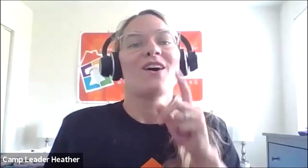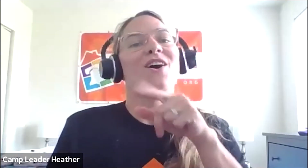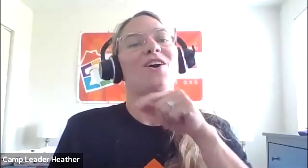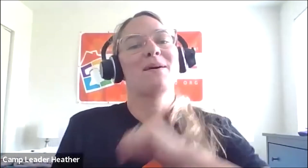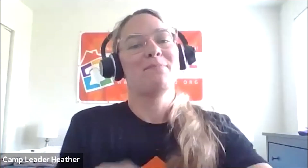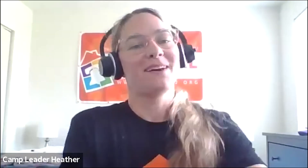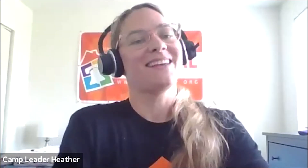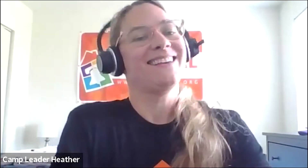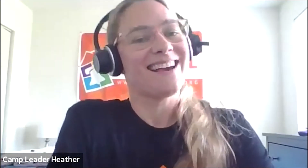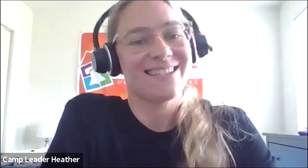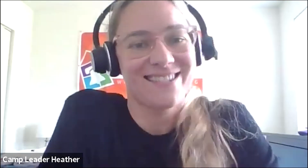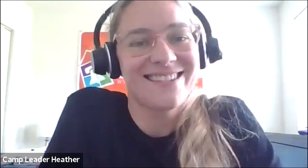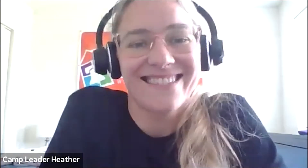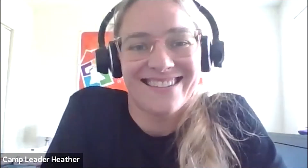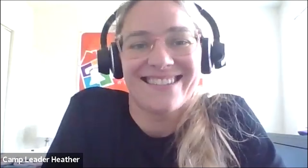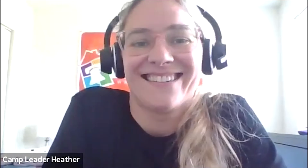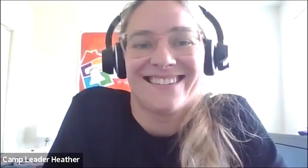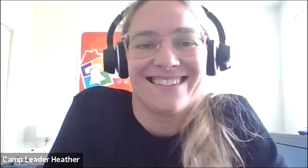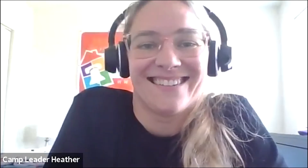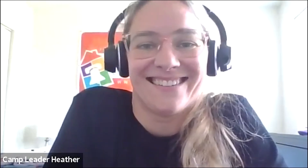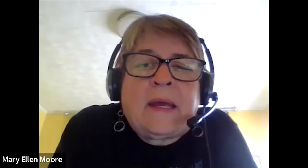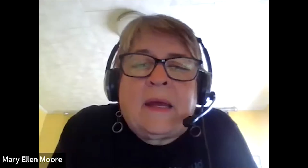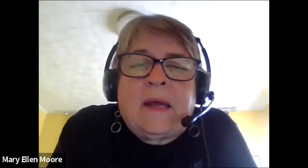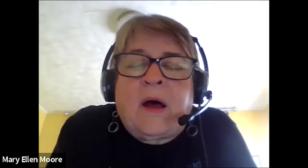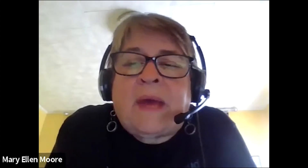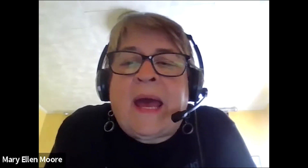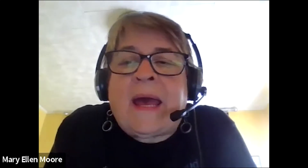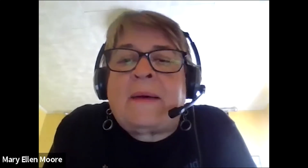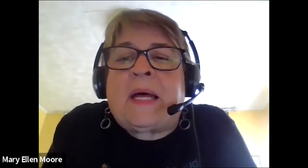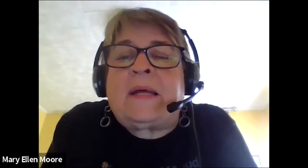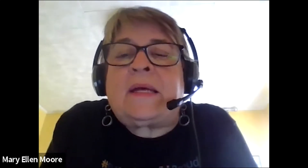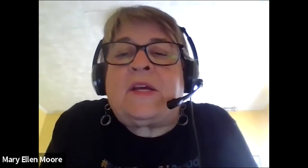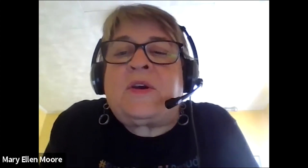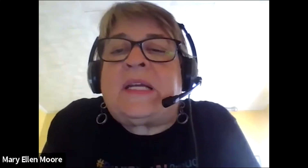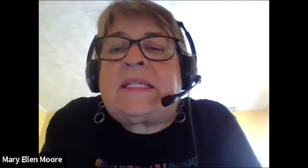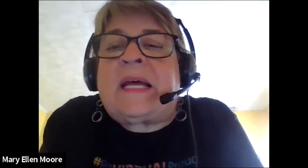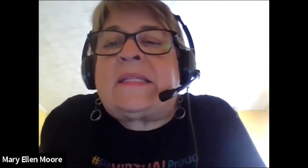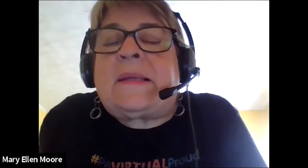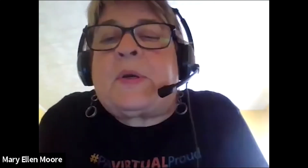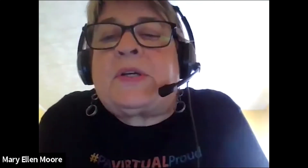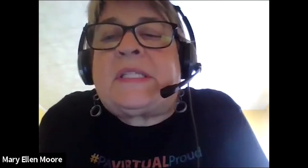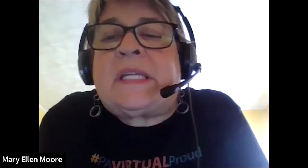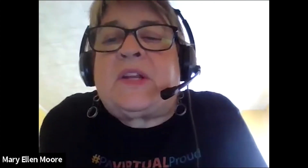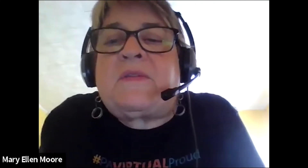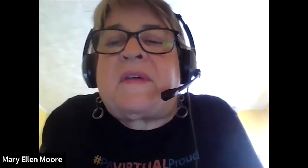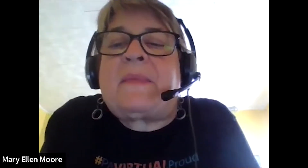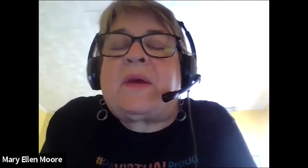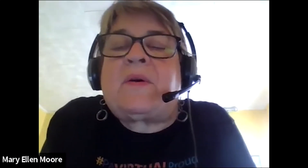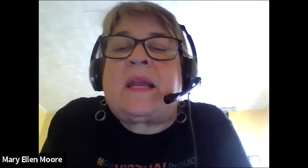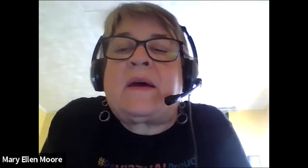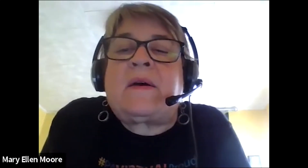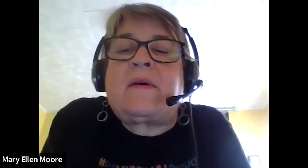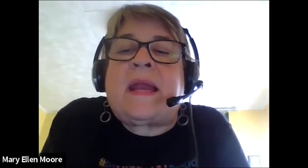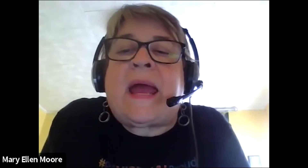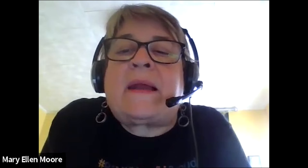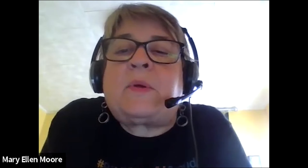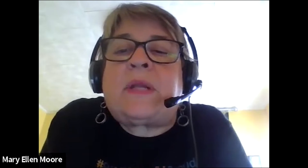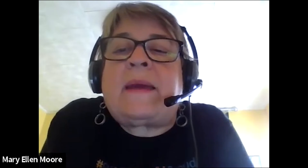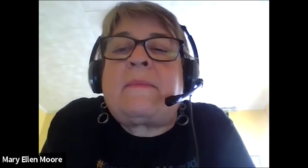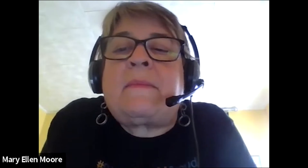Oh, my buddy. Okay. Yes. Okay. Okay, Emma, are you going to tell us a person in your family or an animal name?